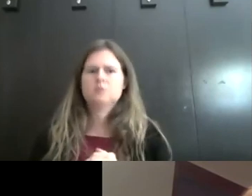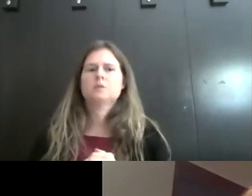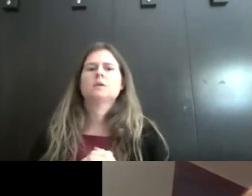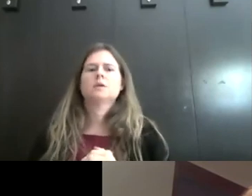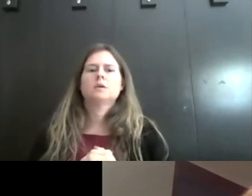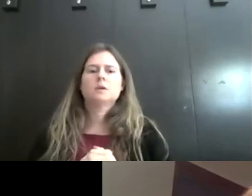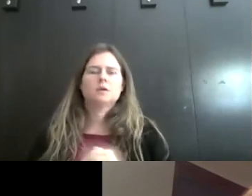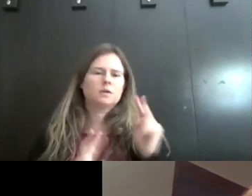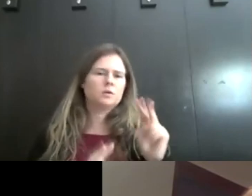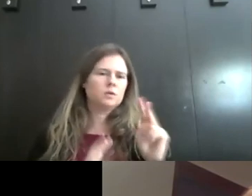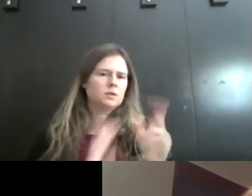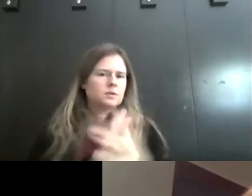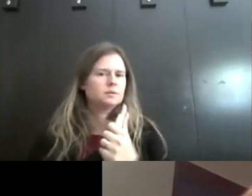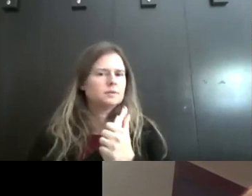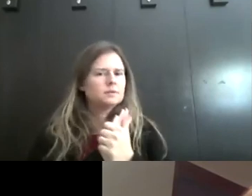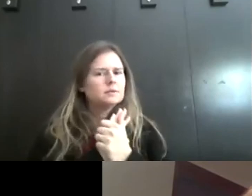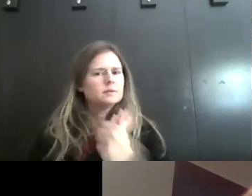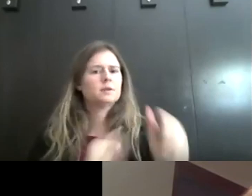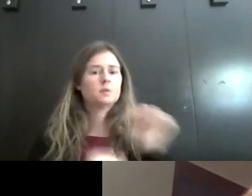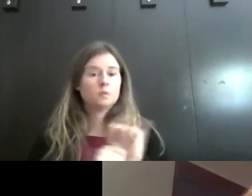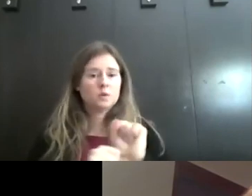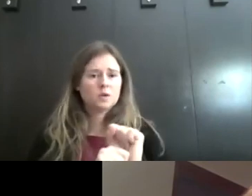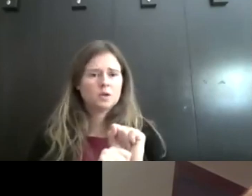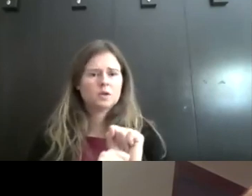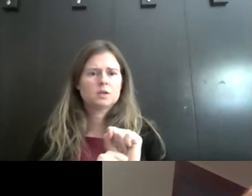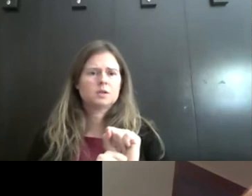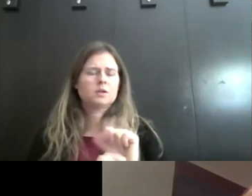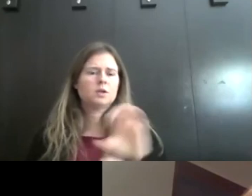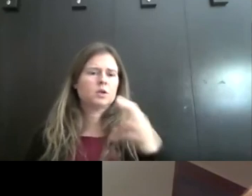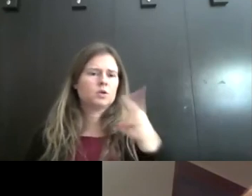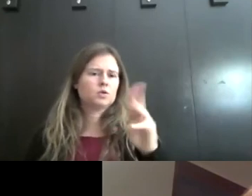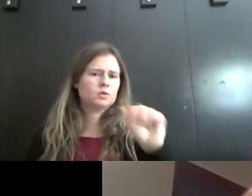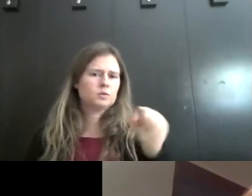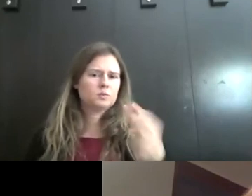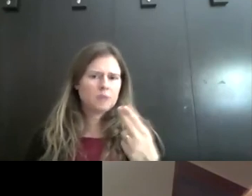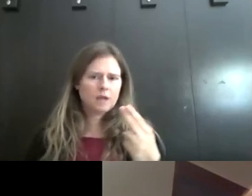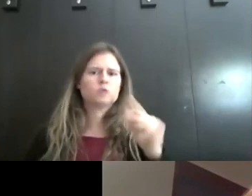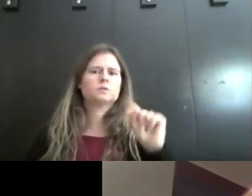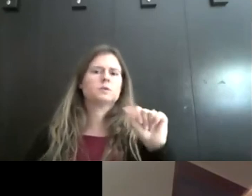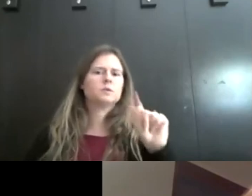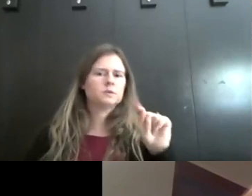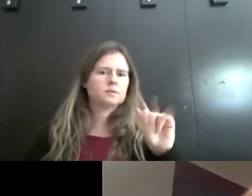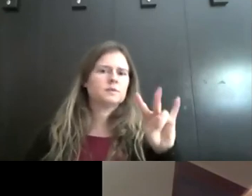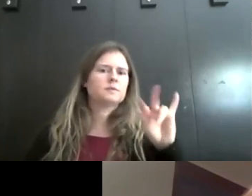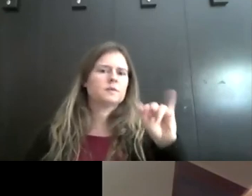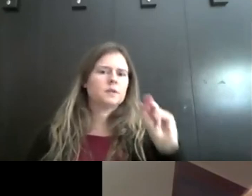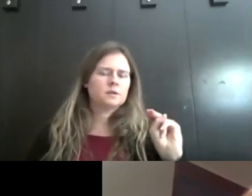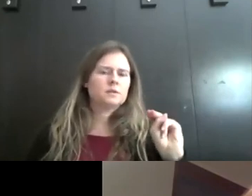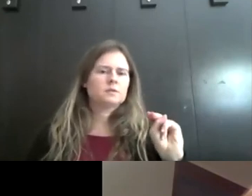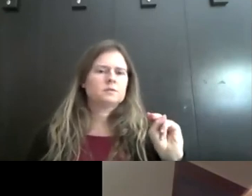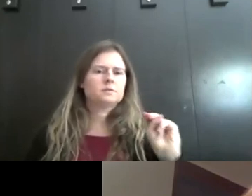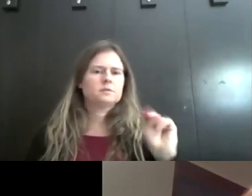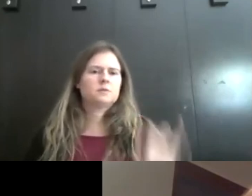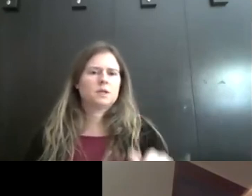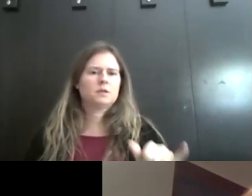at craftsmanship, of the Chumash, Tataviam, all California tribes, the